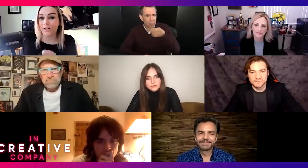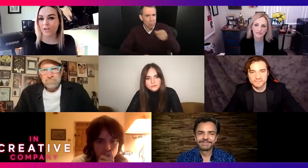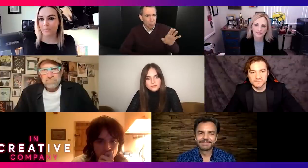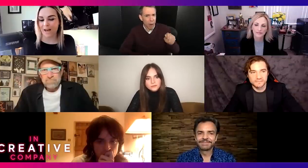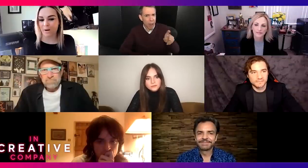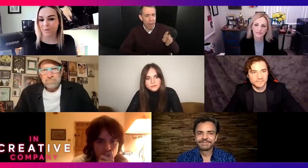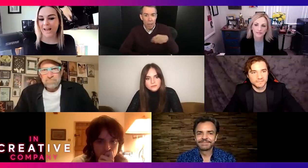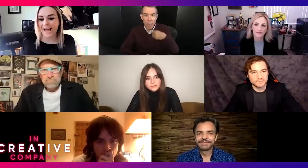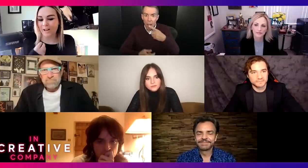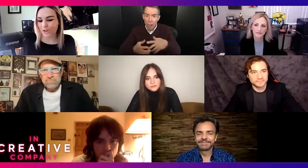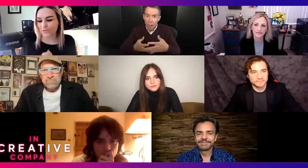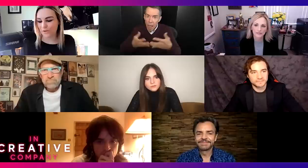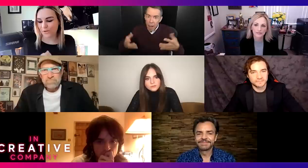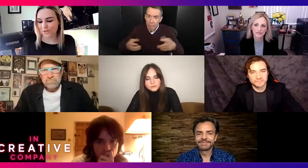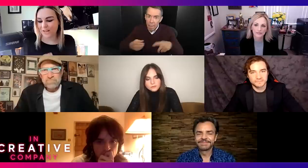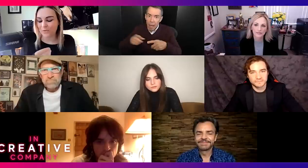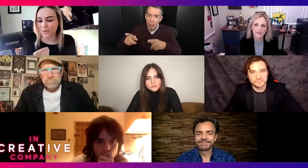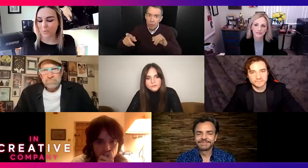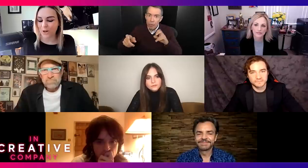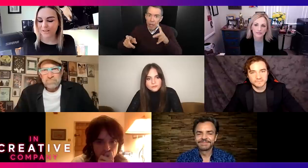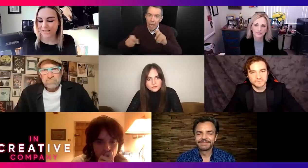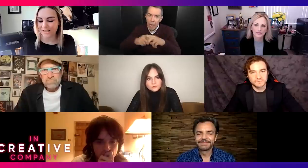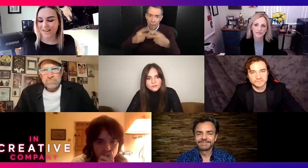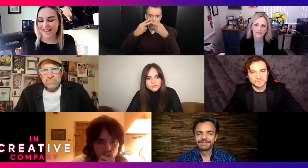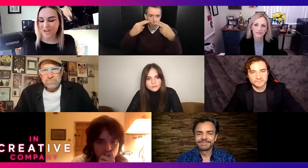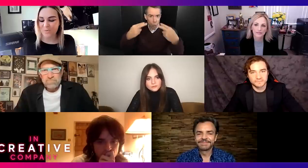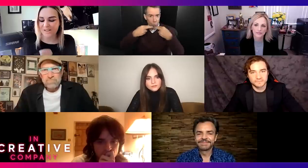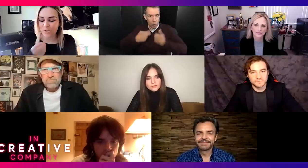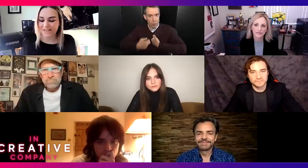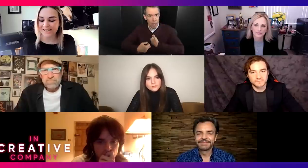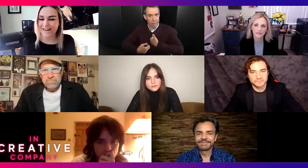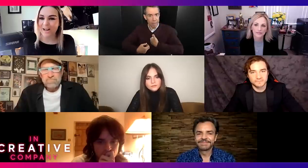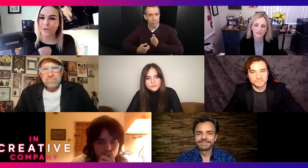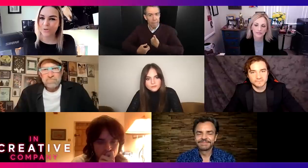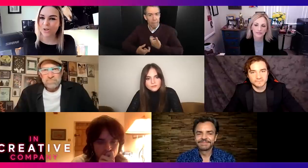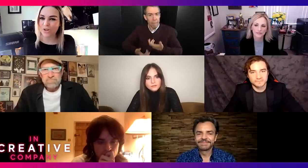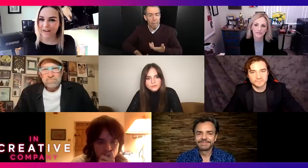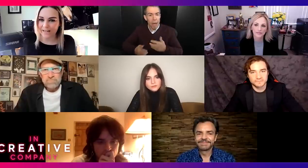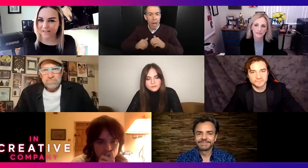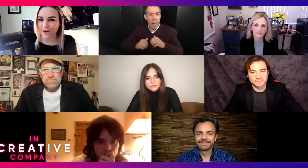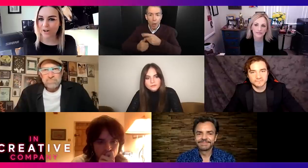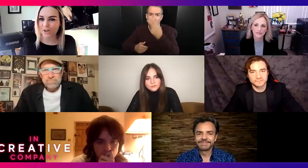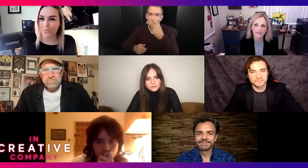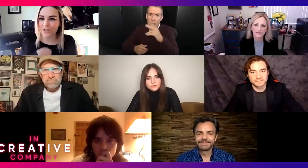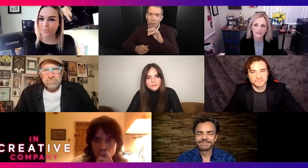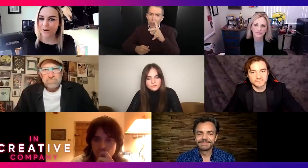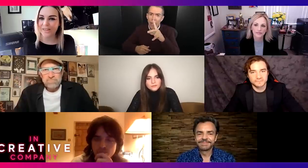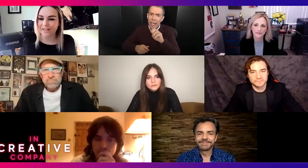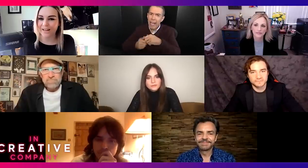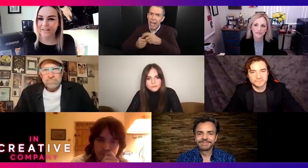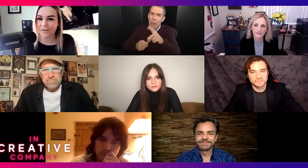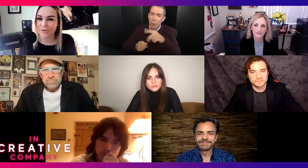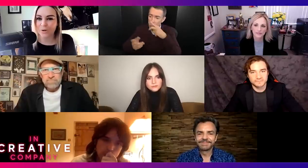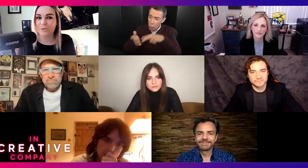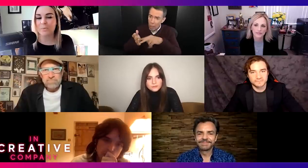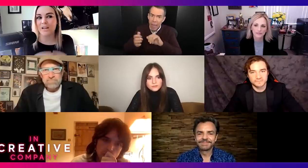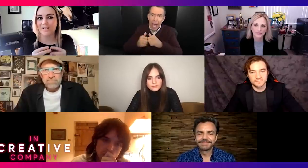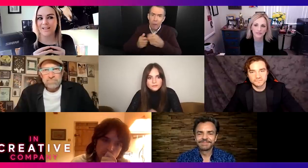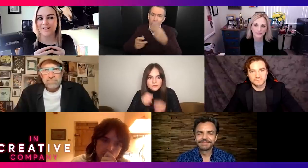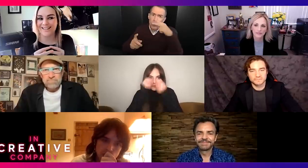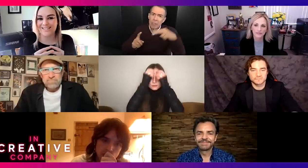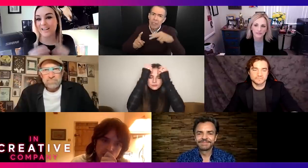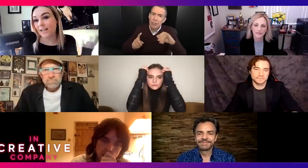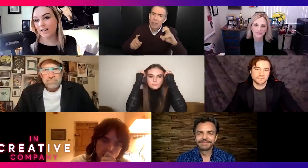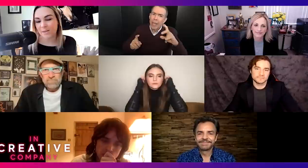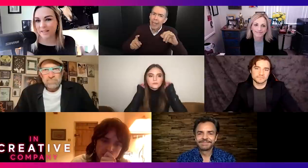so much about how she views herself in the world, and was interested in how you saw Jackie as a character when you read that line in the script,